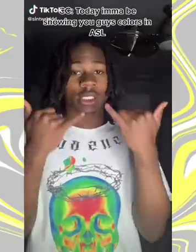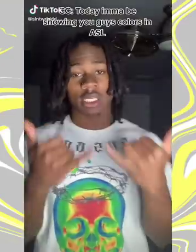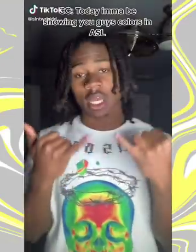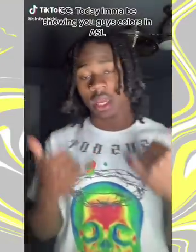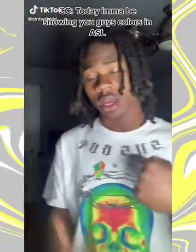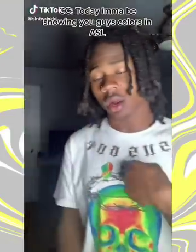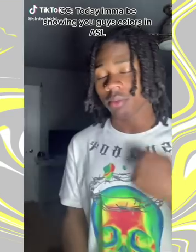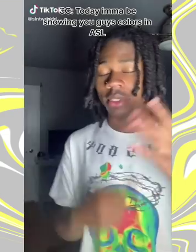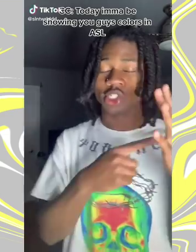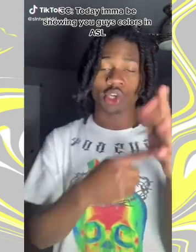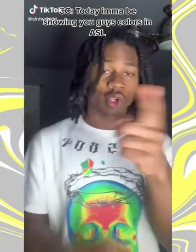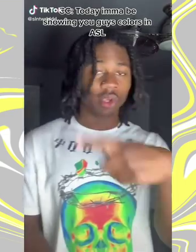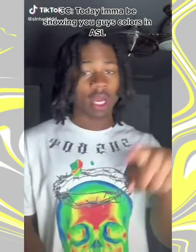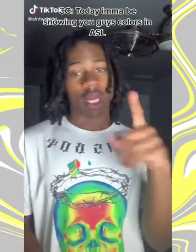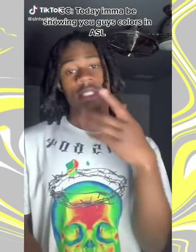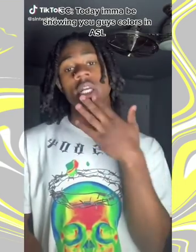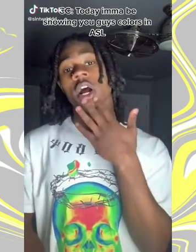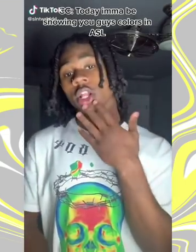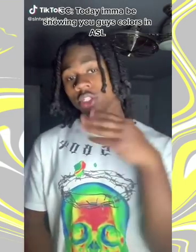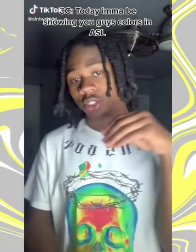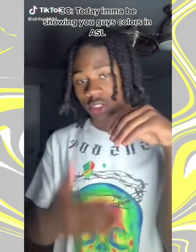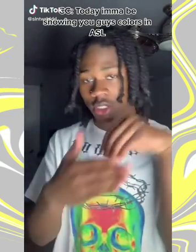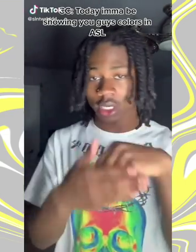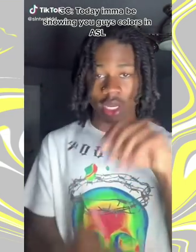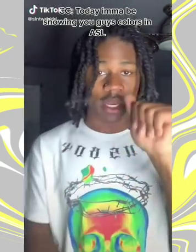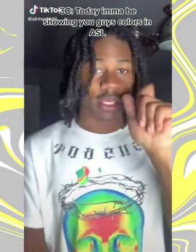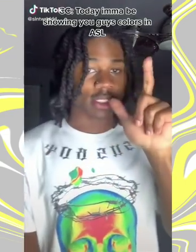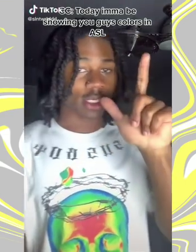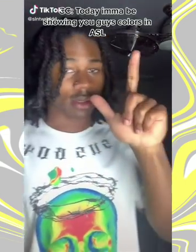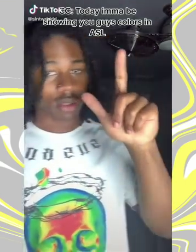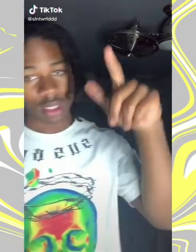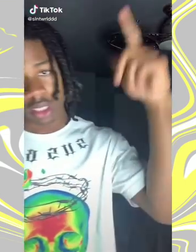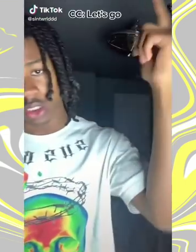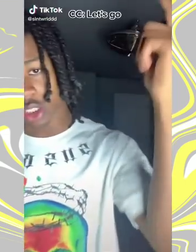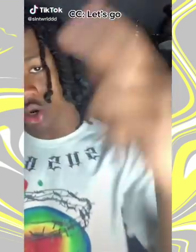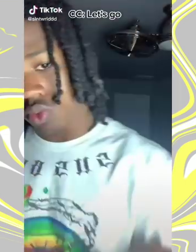Today, I'm gonna be showing you guys colors in ASL. Let's go.